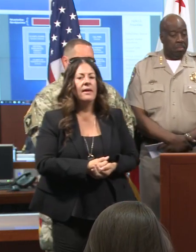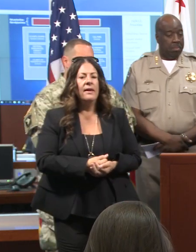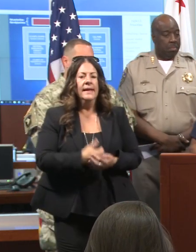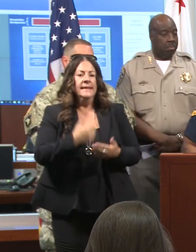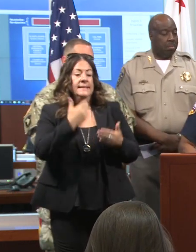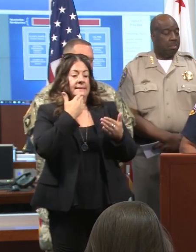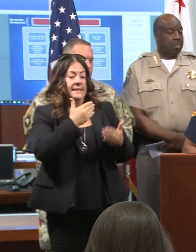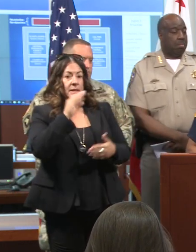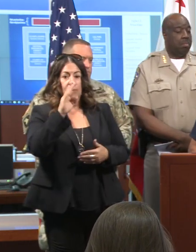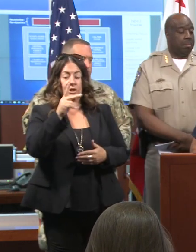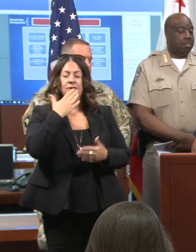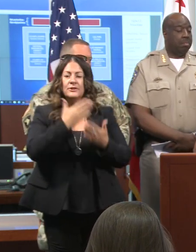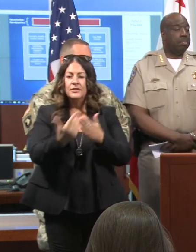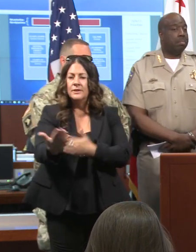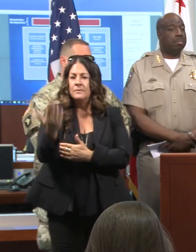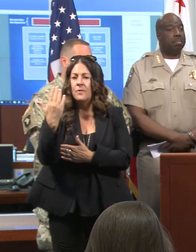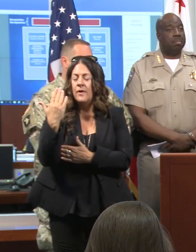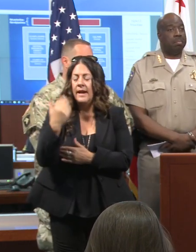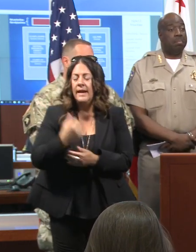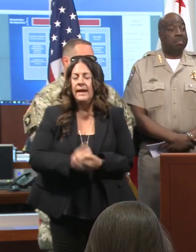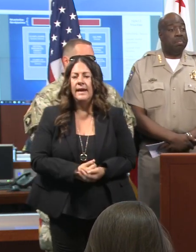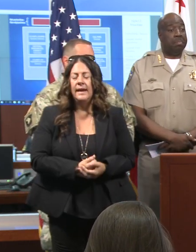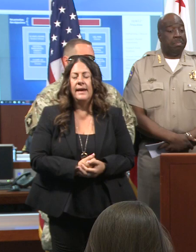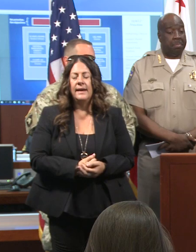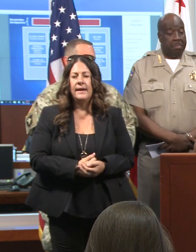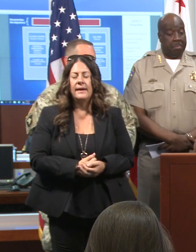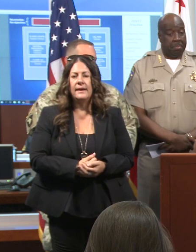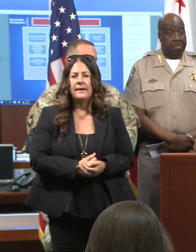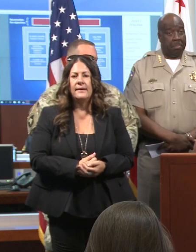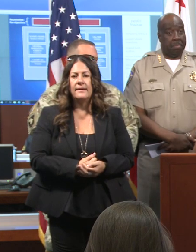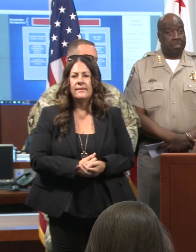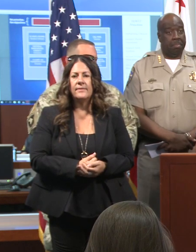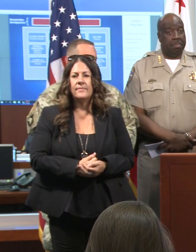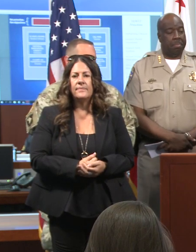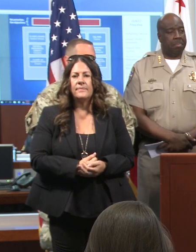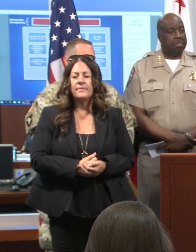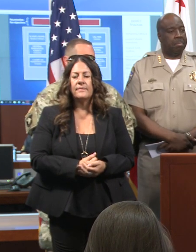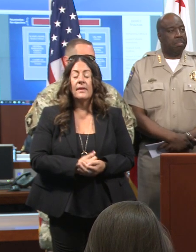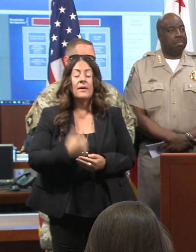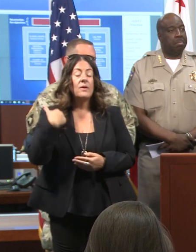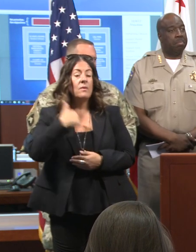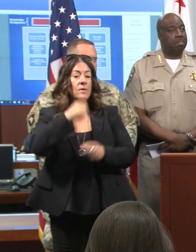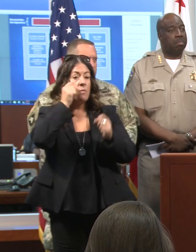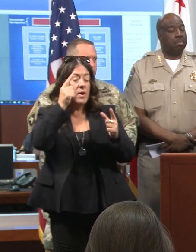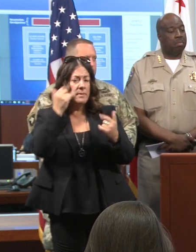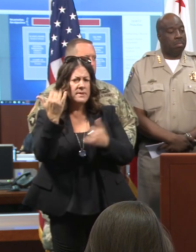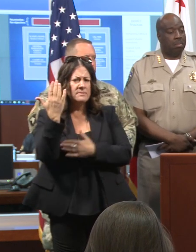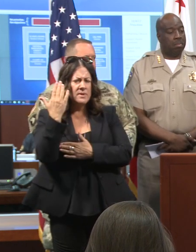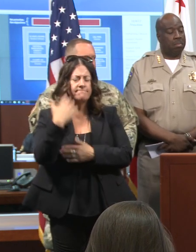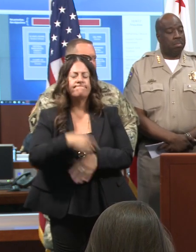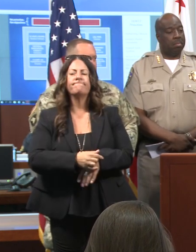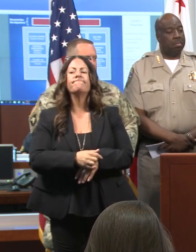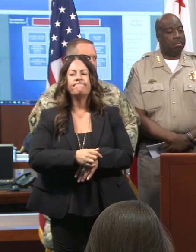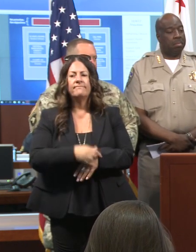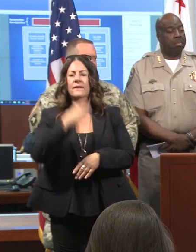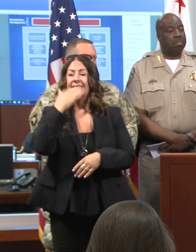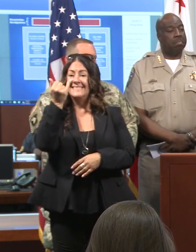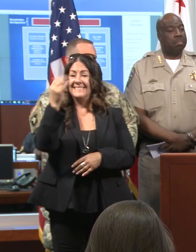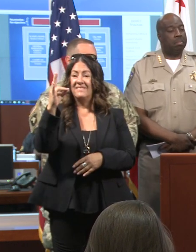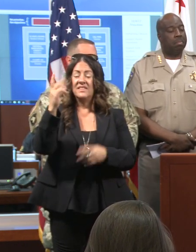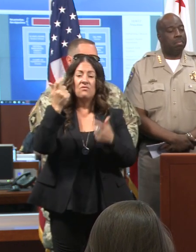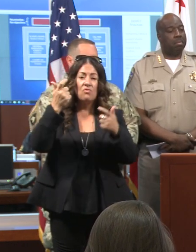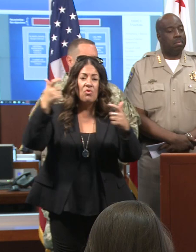Thank you, Mark. Well, good morning. As we wake up this morning, we have over 17 large